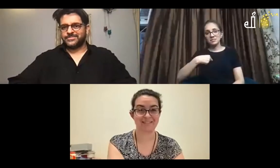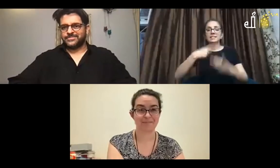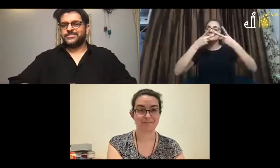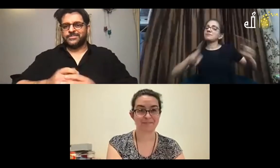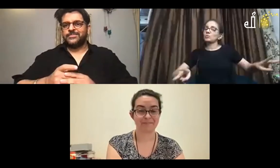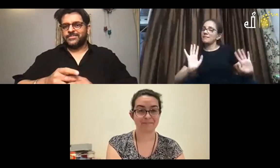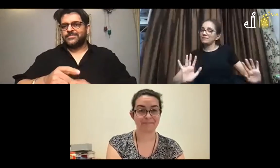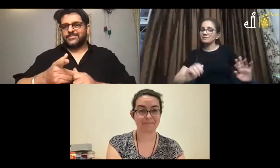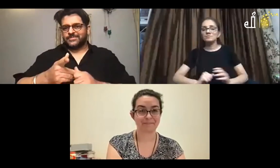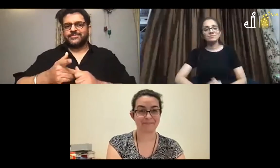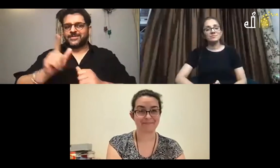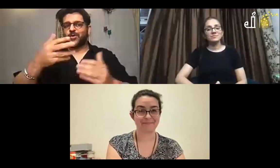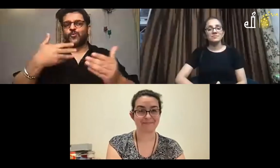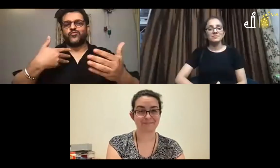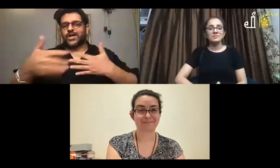differences.